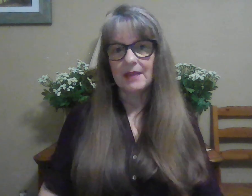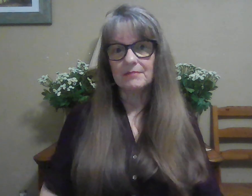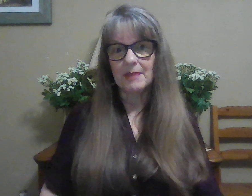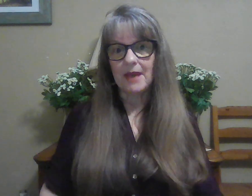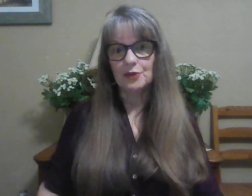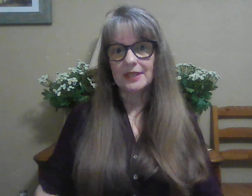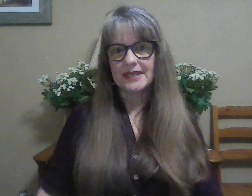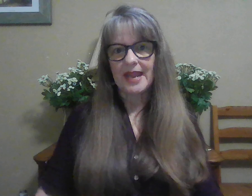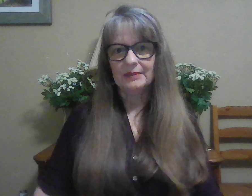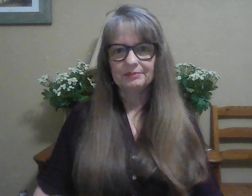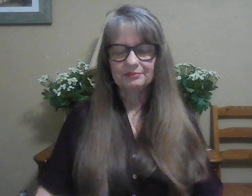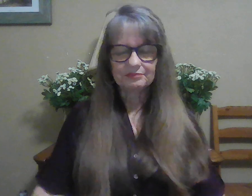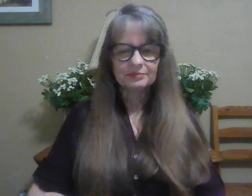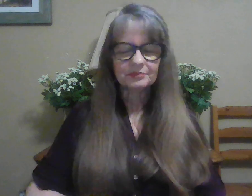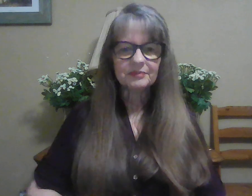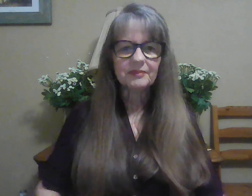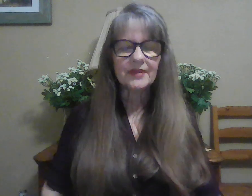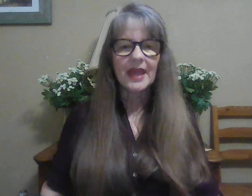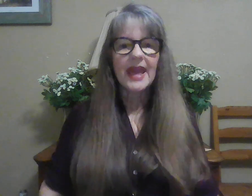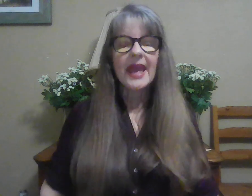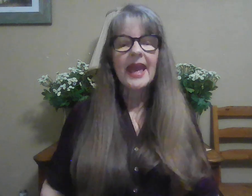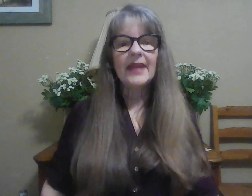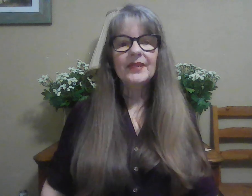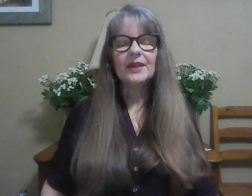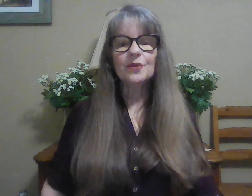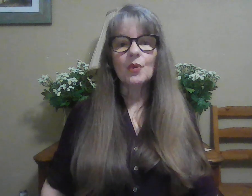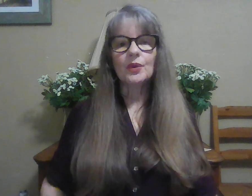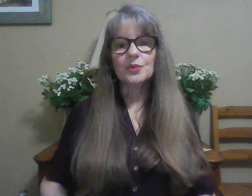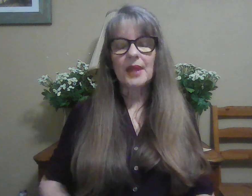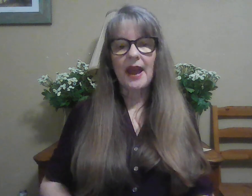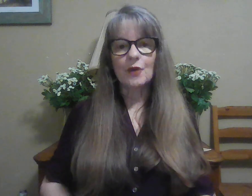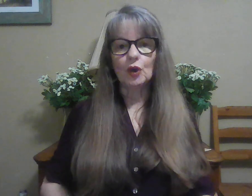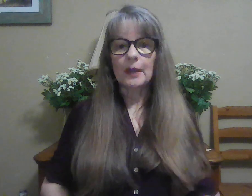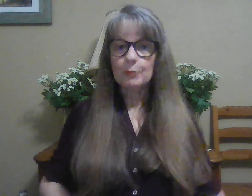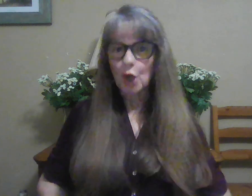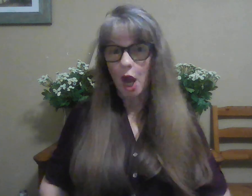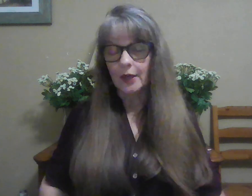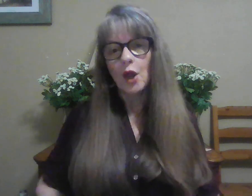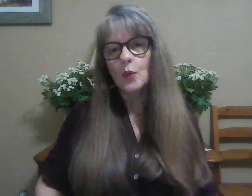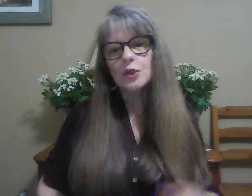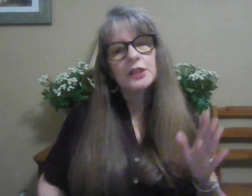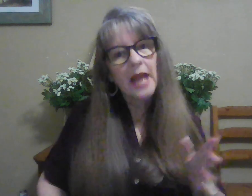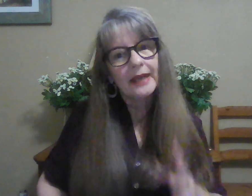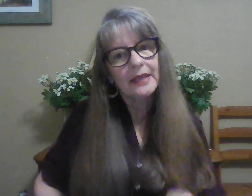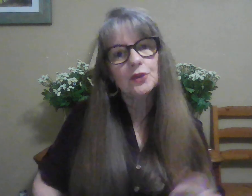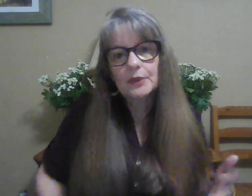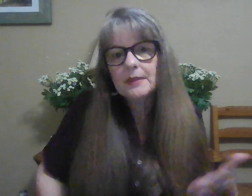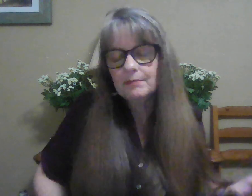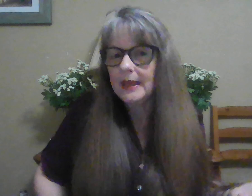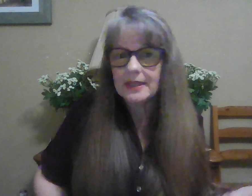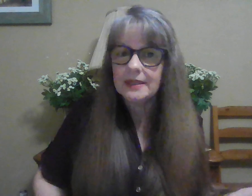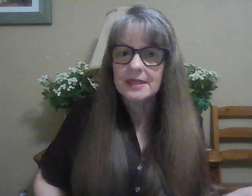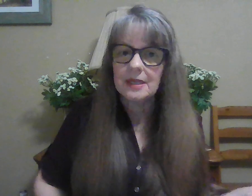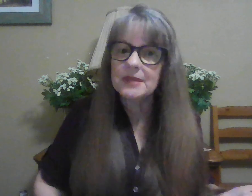St. Patrick's Day. And then, of course, we have our leprechaun, which is it's really basically the same sign